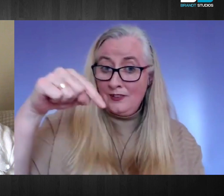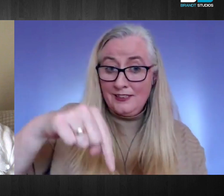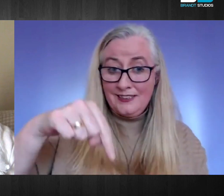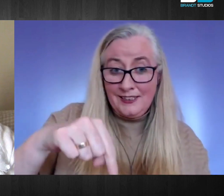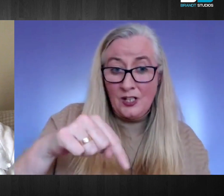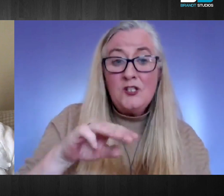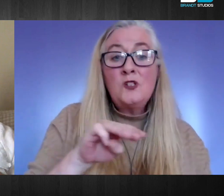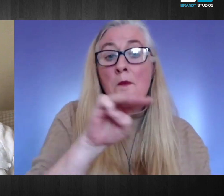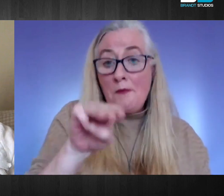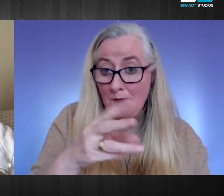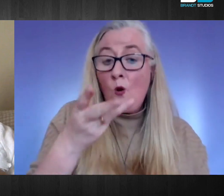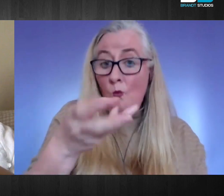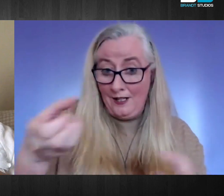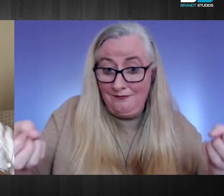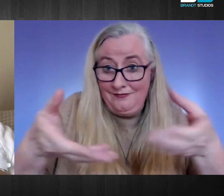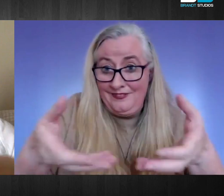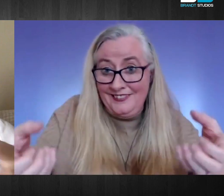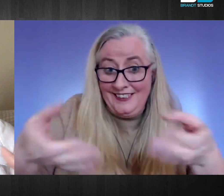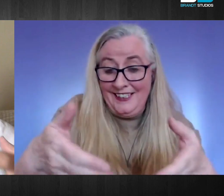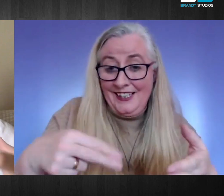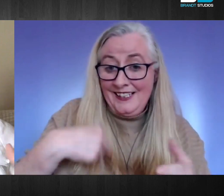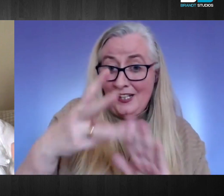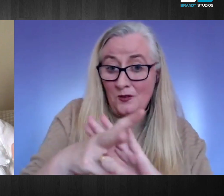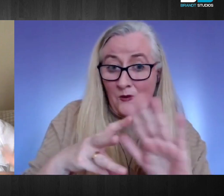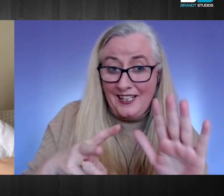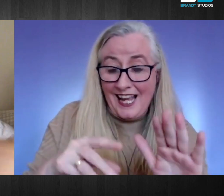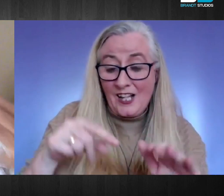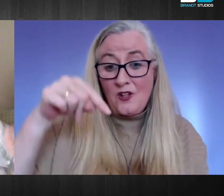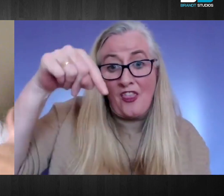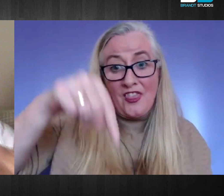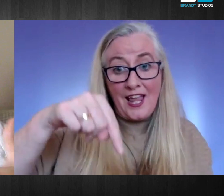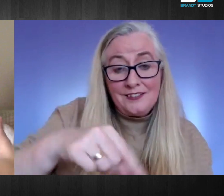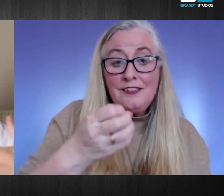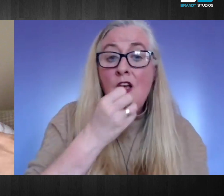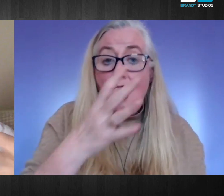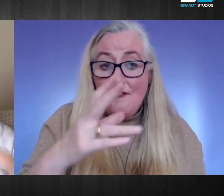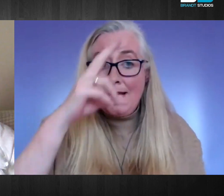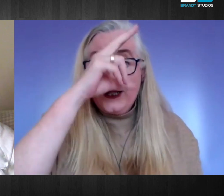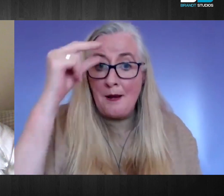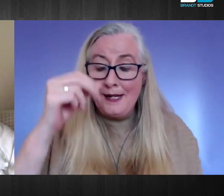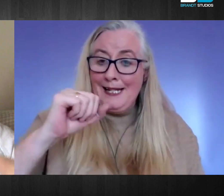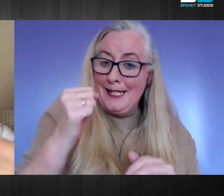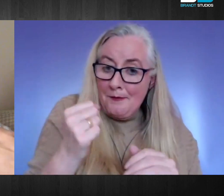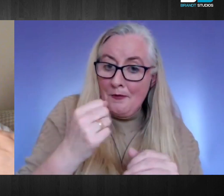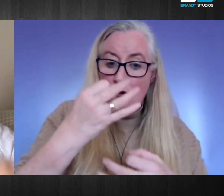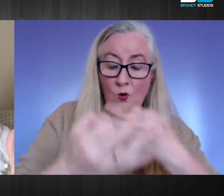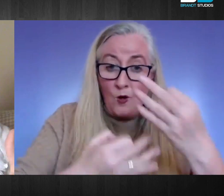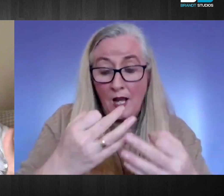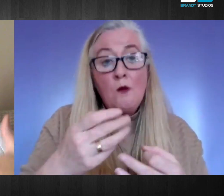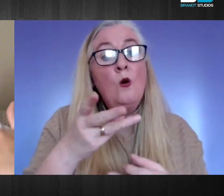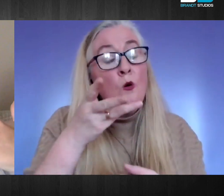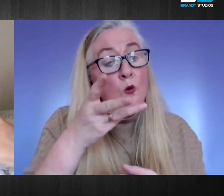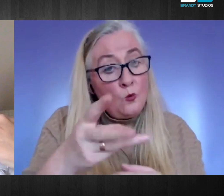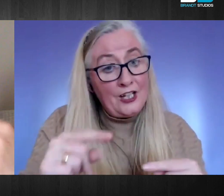sitting on that. So I think that's a really lovely example of keeping it going. I think it's going to be challenging because it's done through